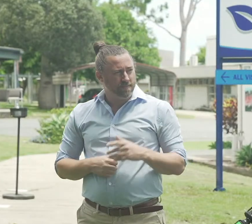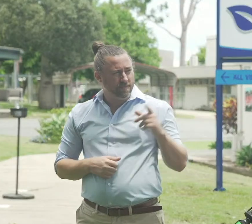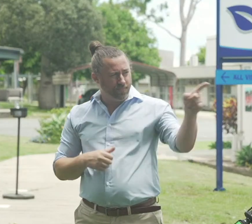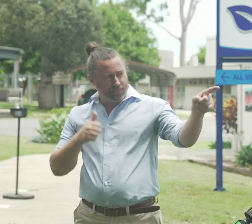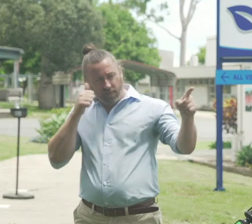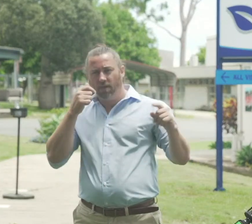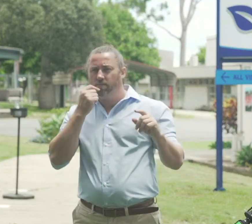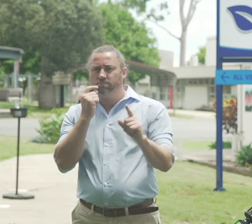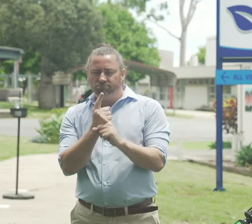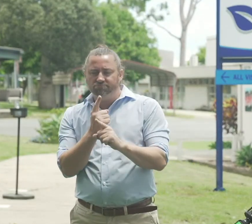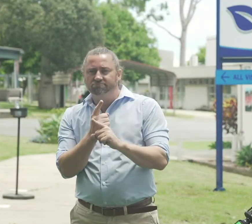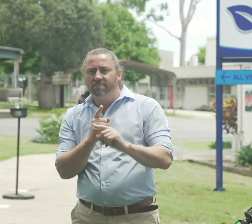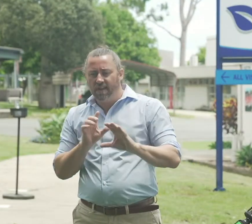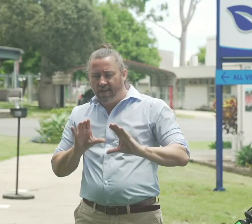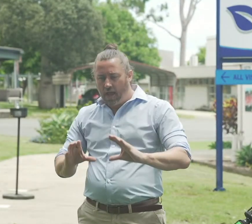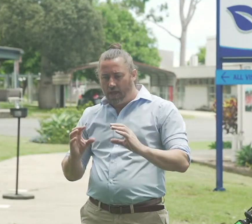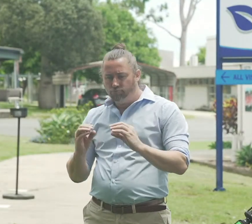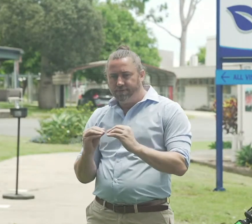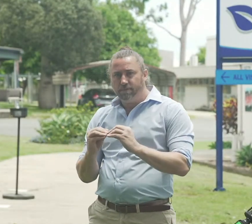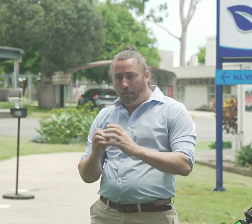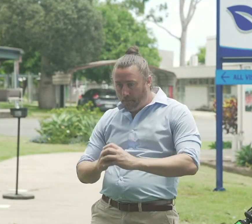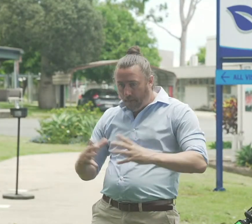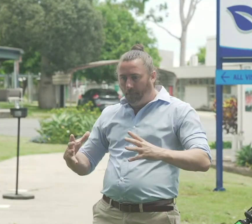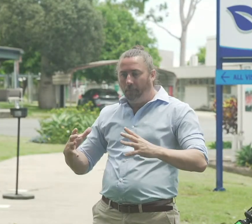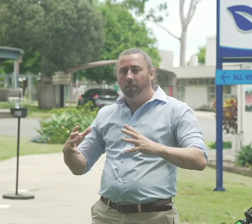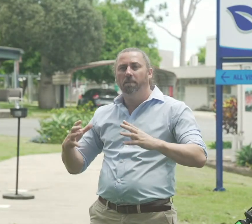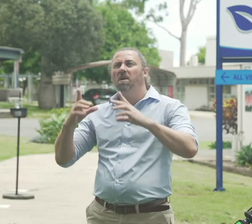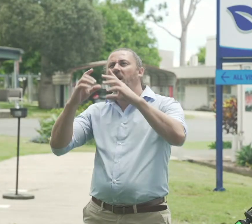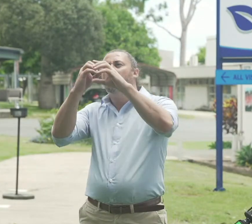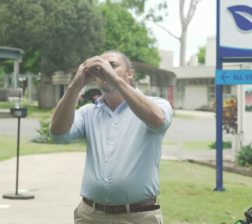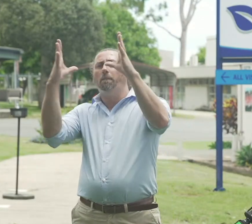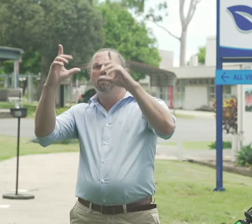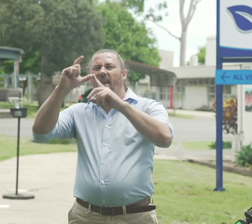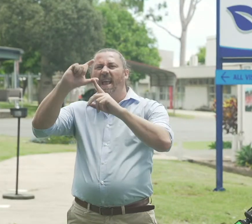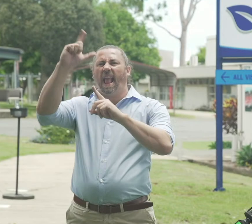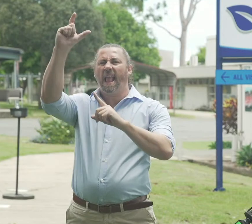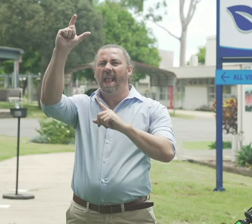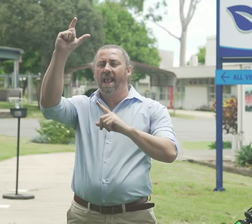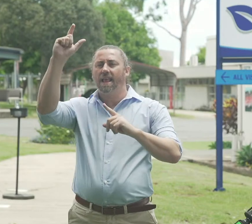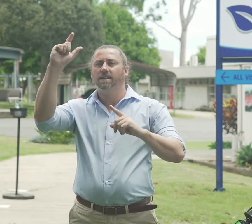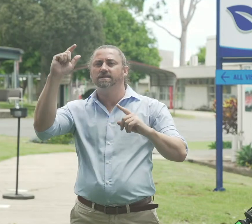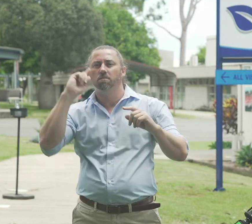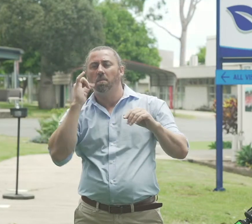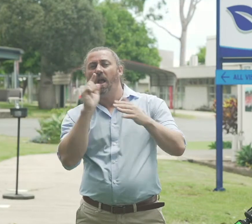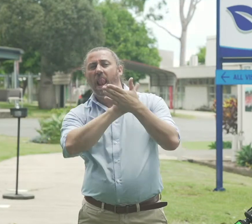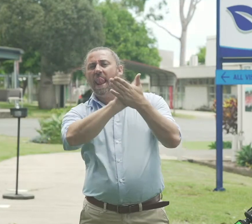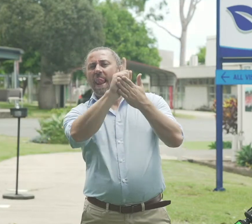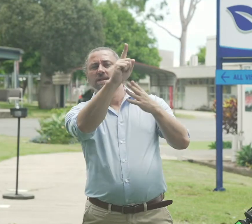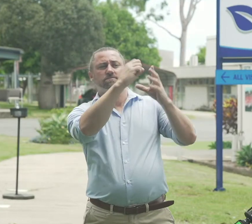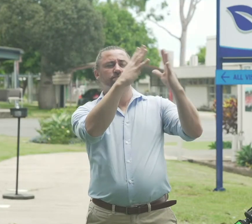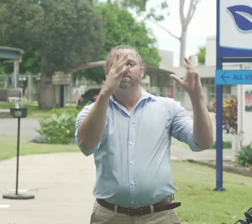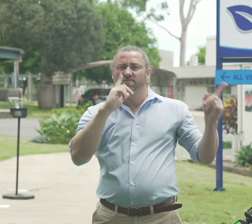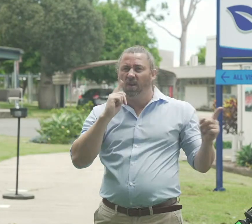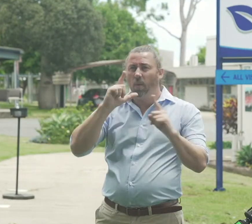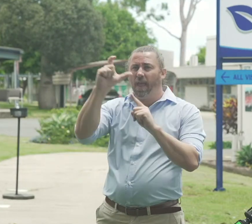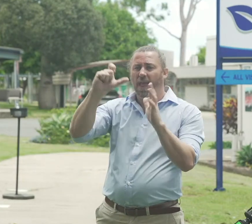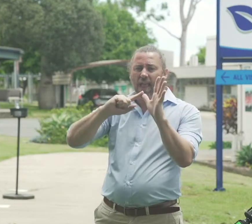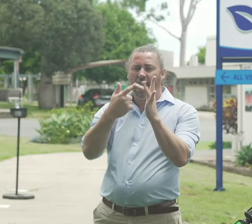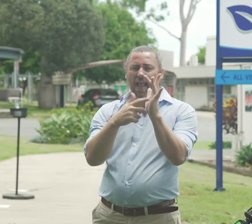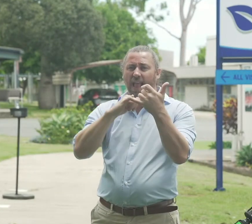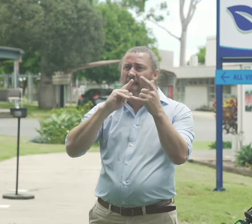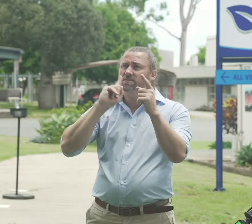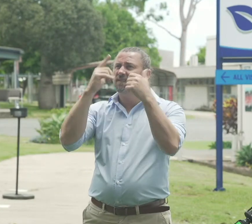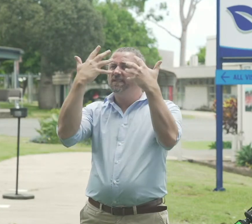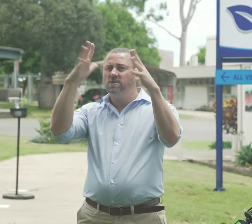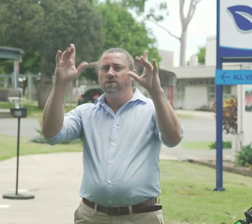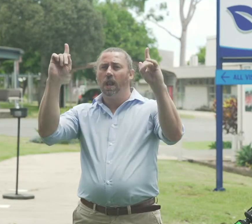state would reach their peak different times. What areas have passed their peak? Pretty well most parts. Cairns seems to be well past this peak pretty well everywhere. There